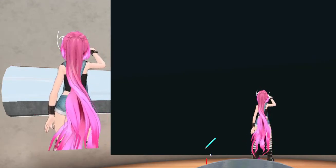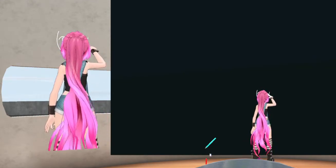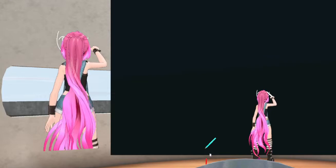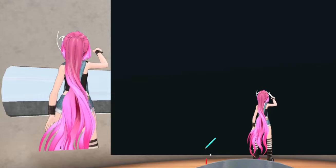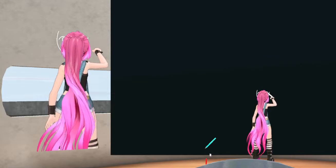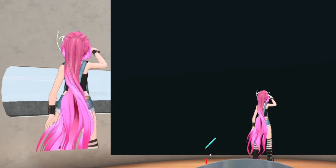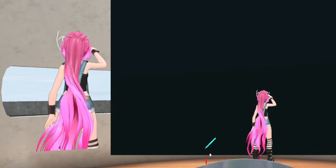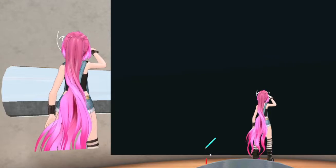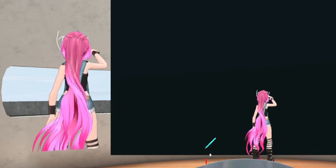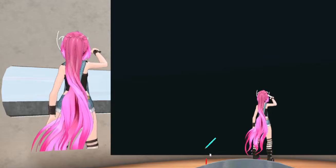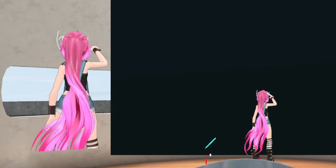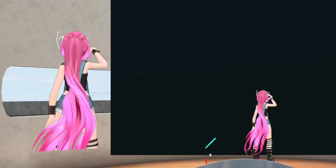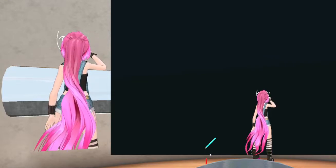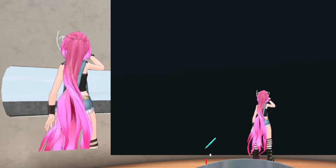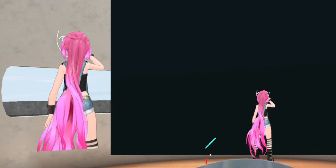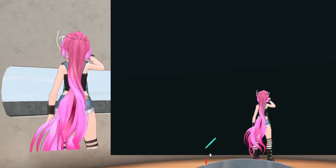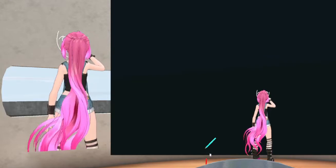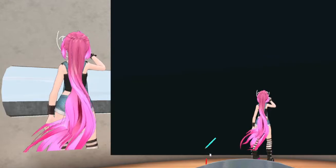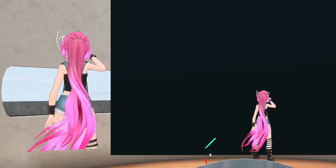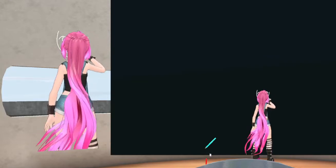This is a person.